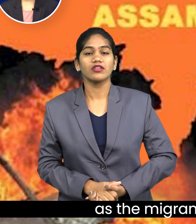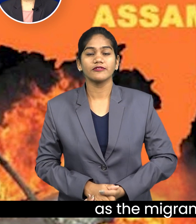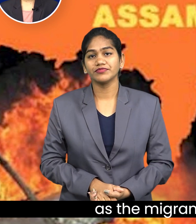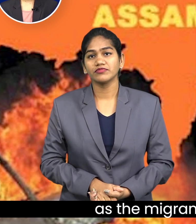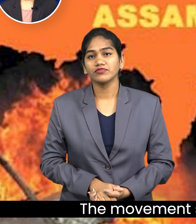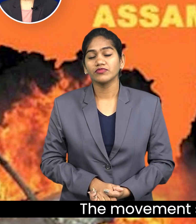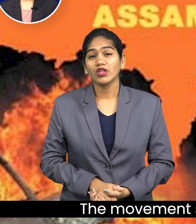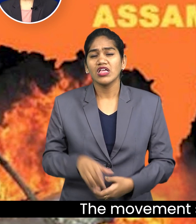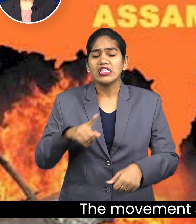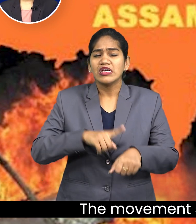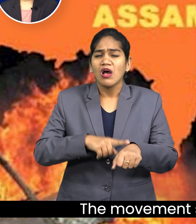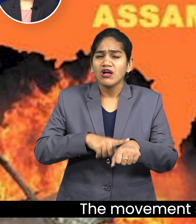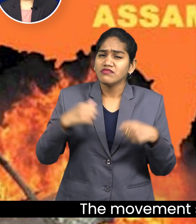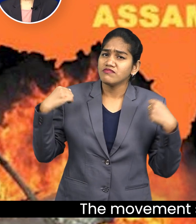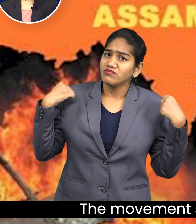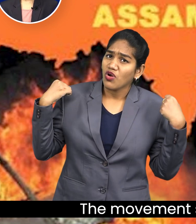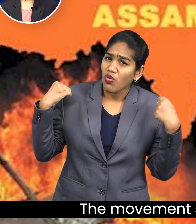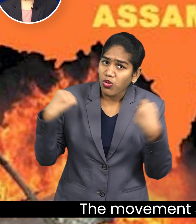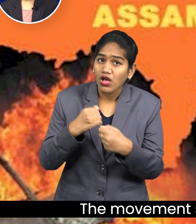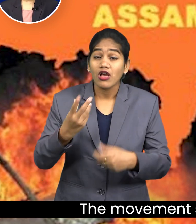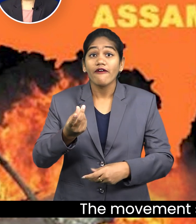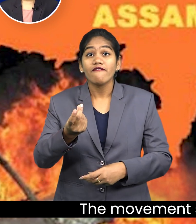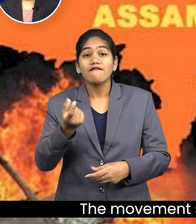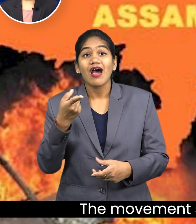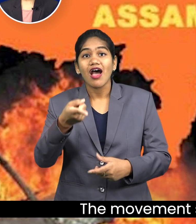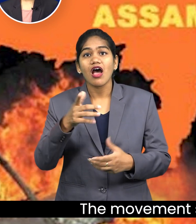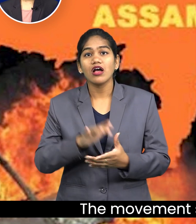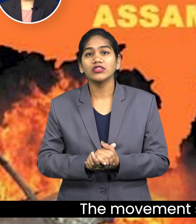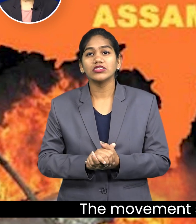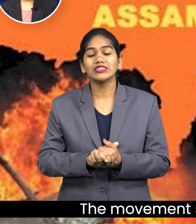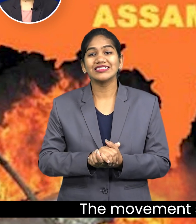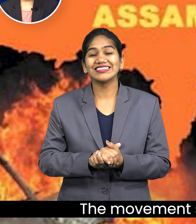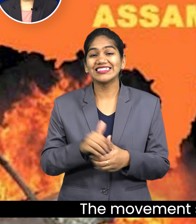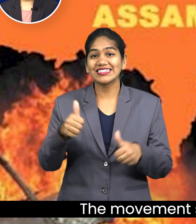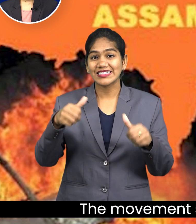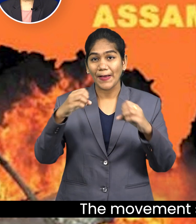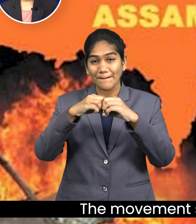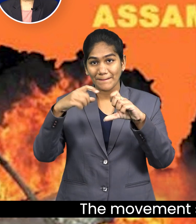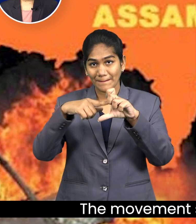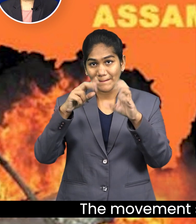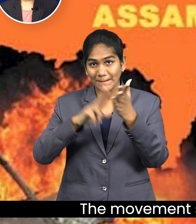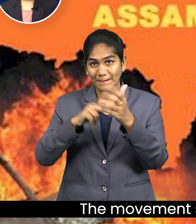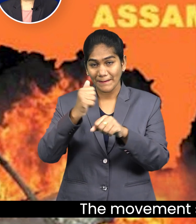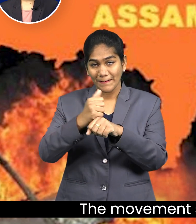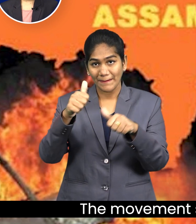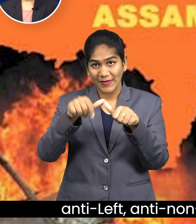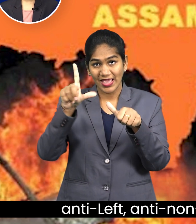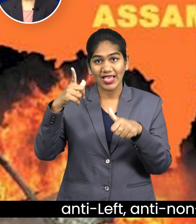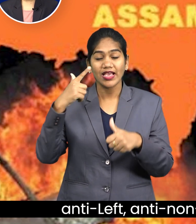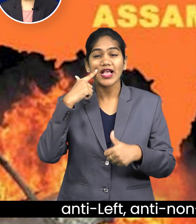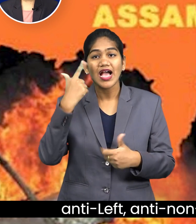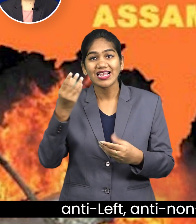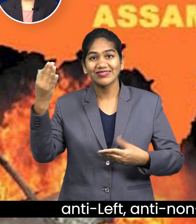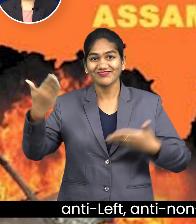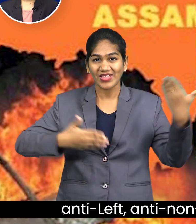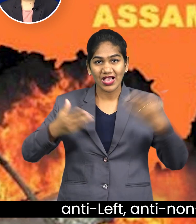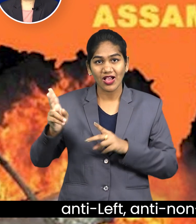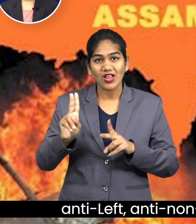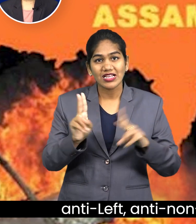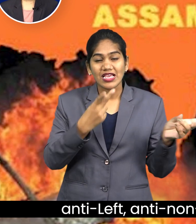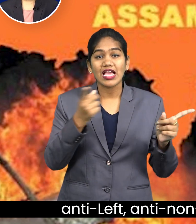The movement soon became anti-Bengali, anti-left,